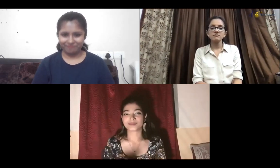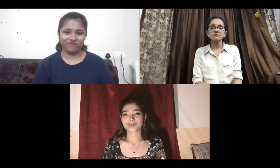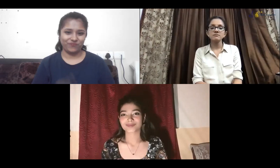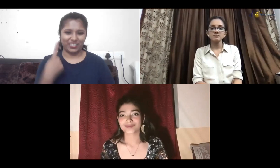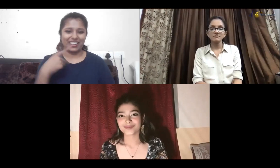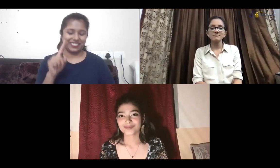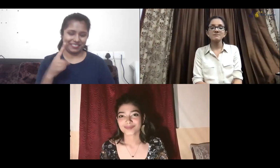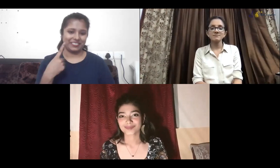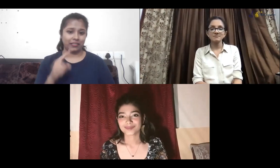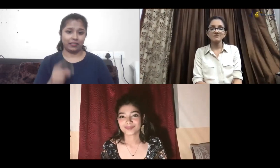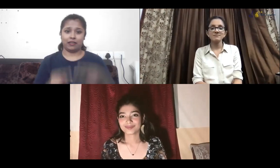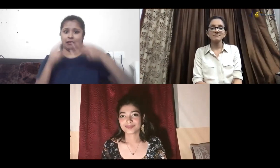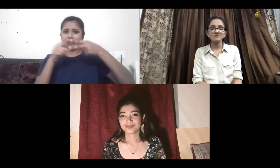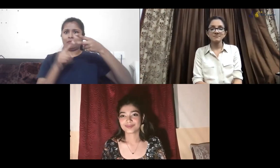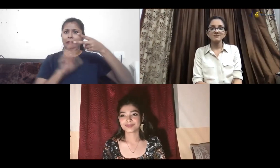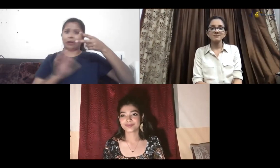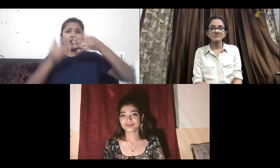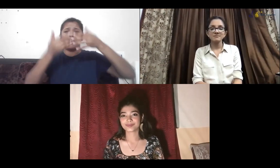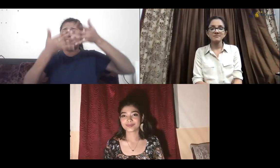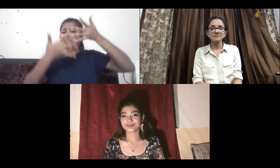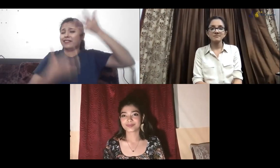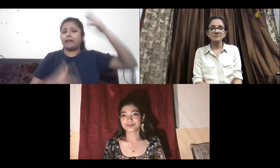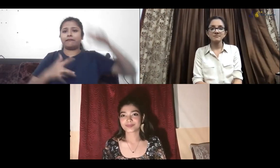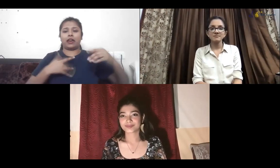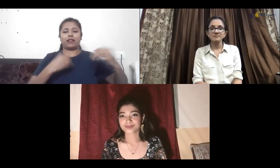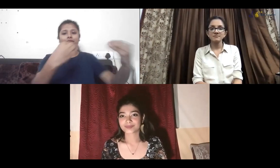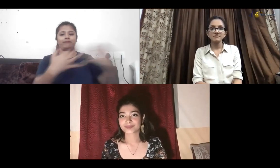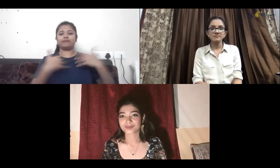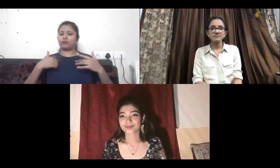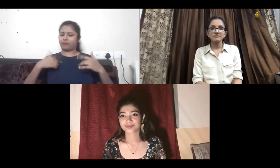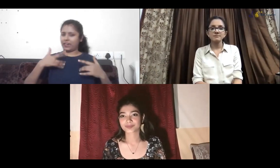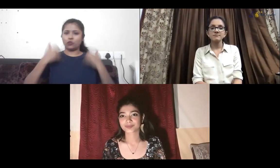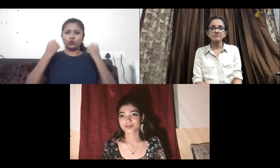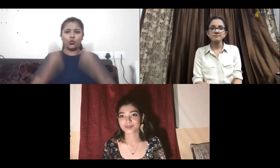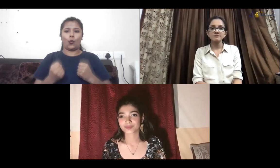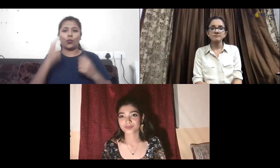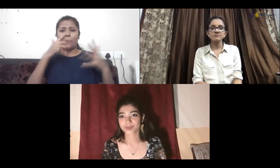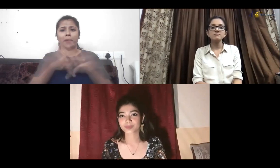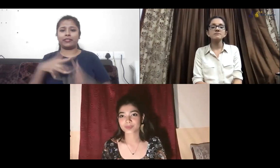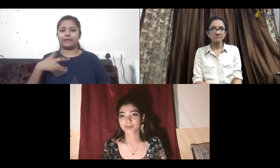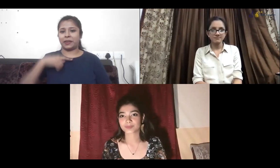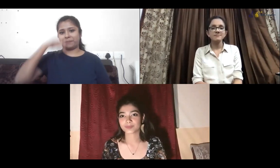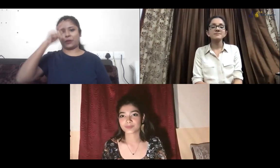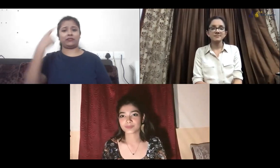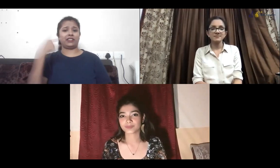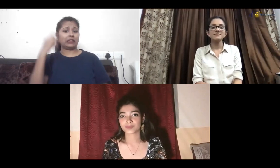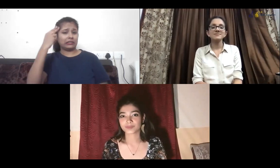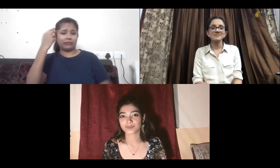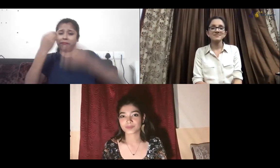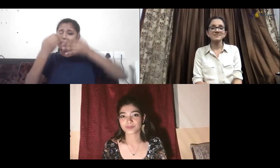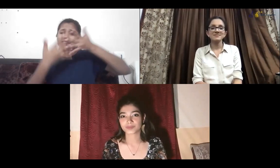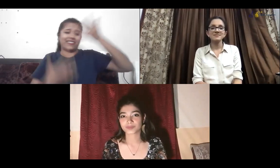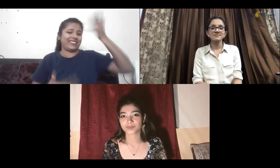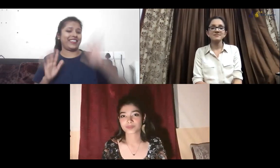you have to work at your home too to make them proud. Yeah, right. So it's impact us a lot